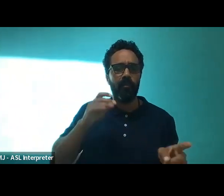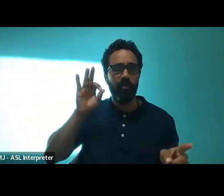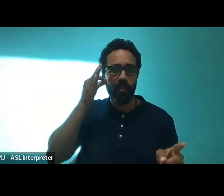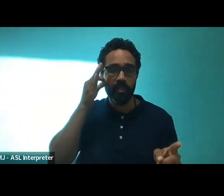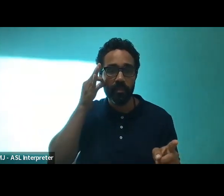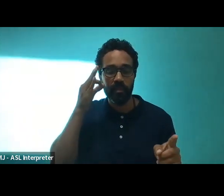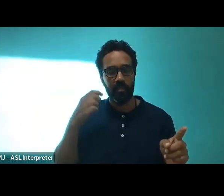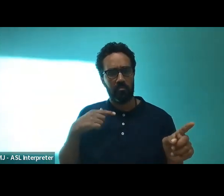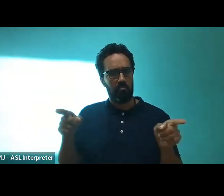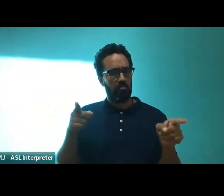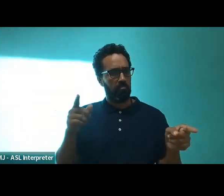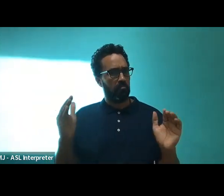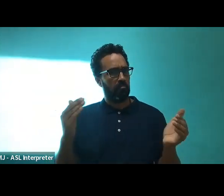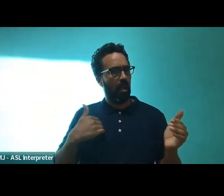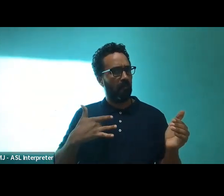By